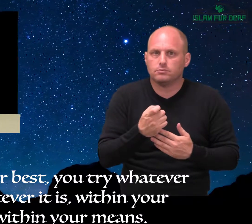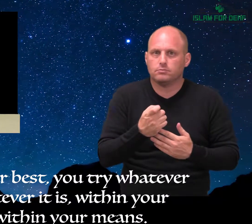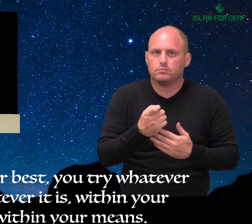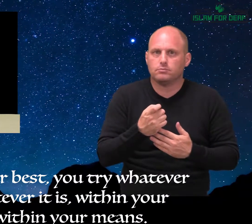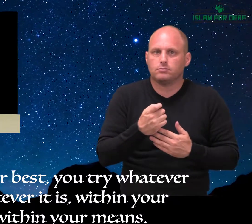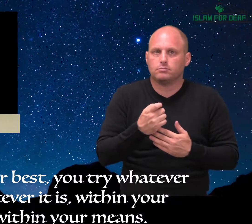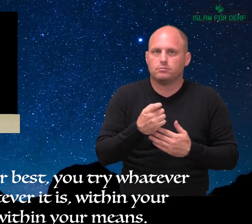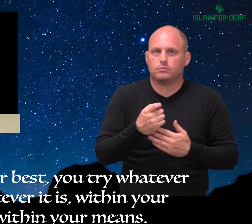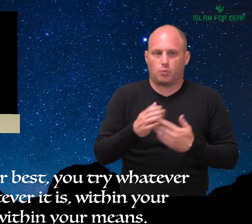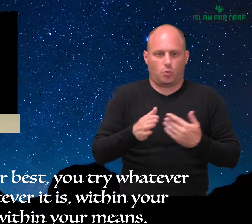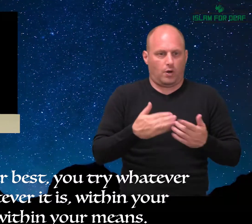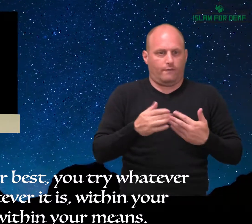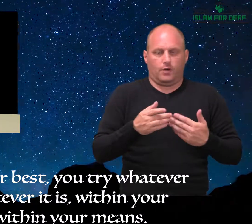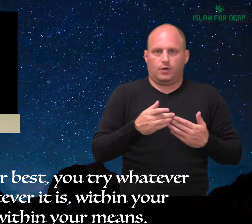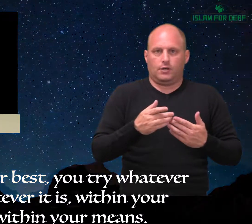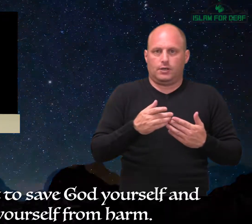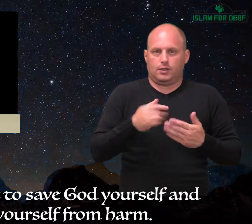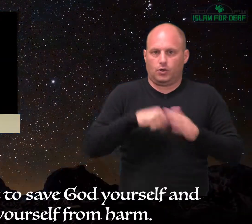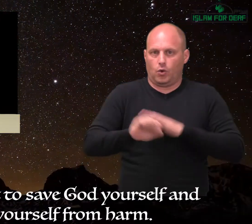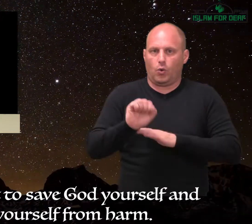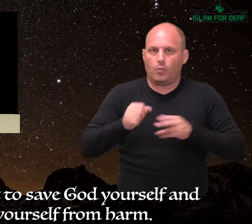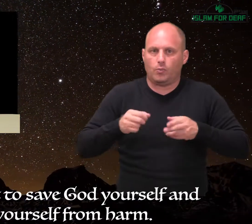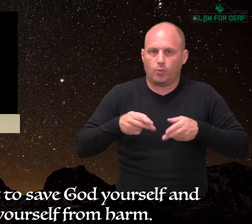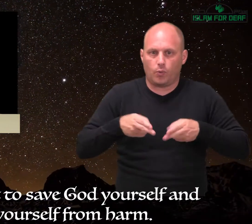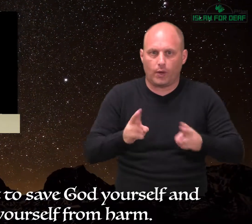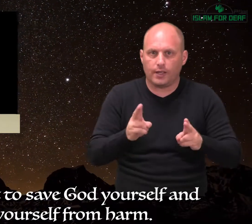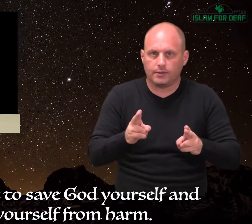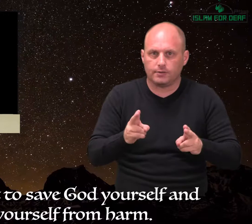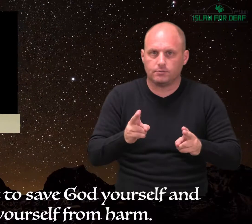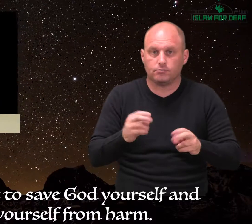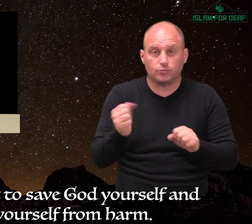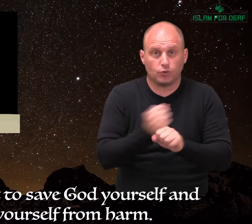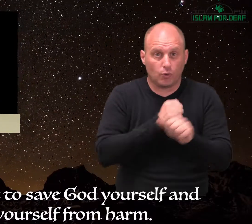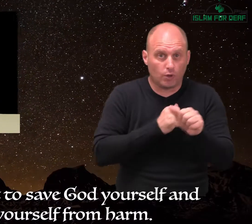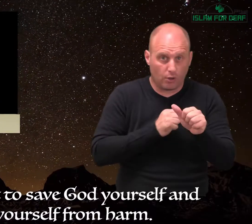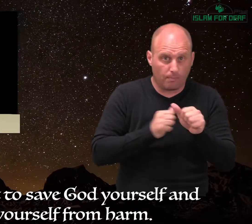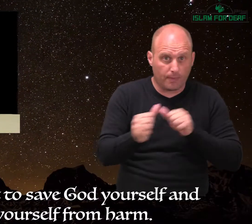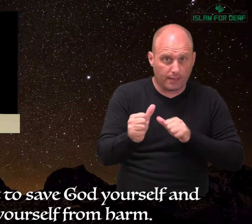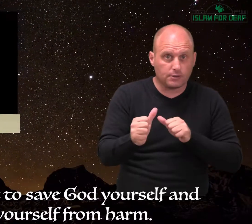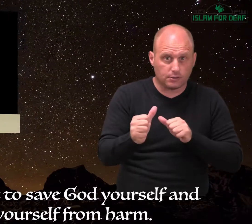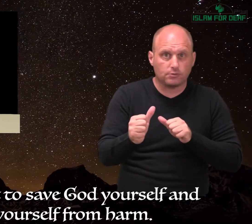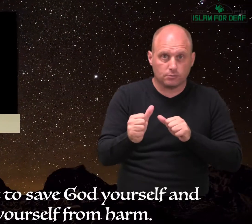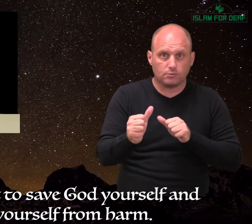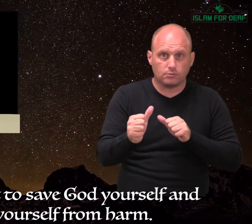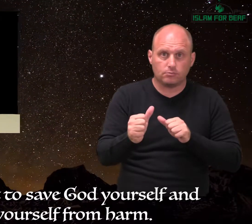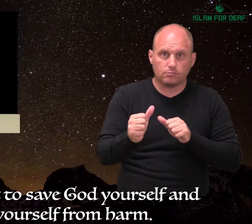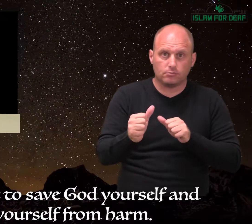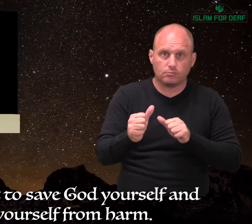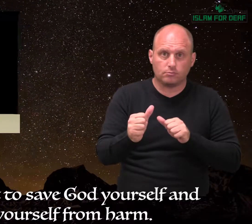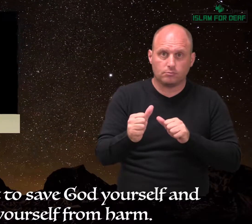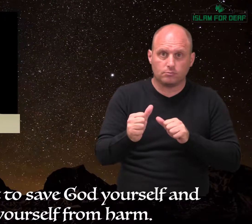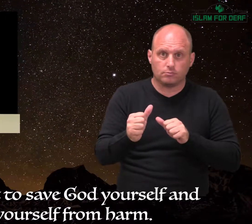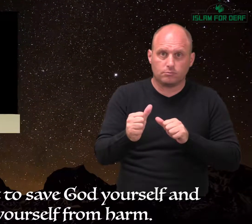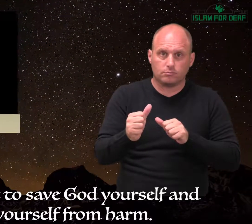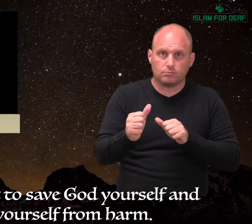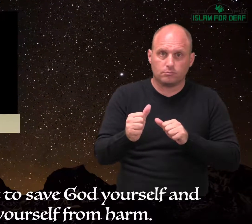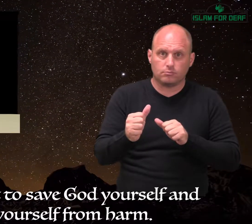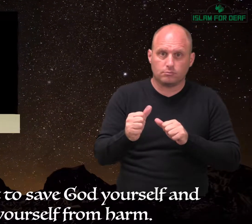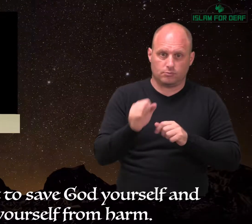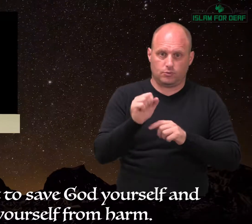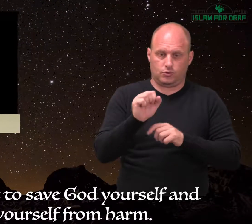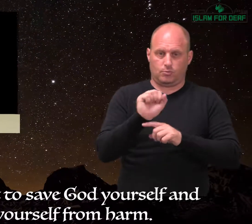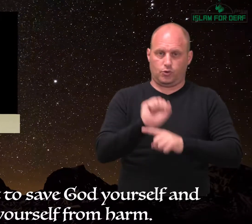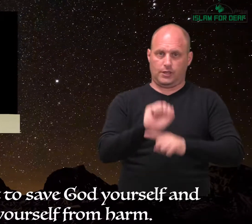whatever is within your means, you do your best to safeguard yourself